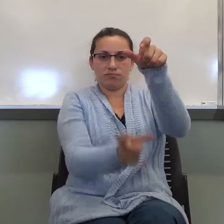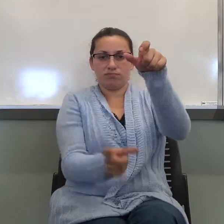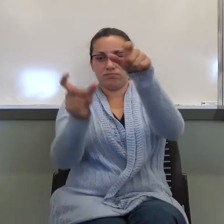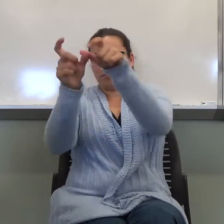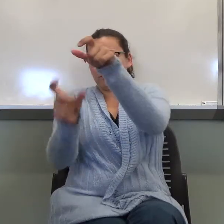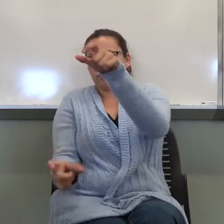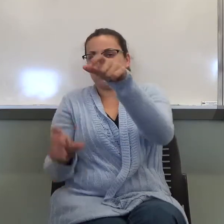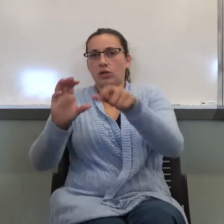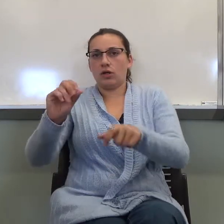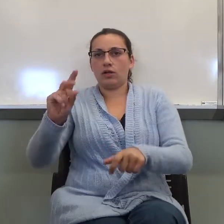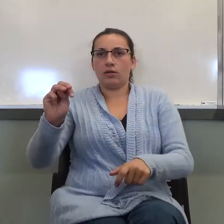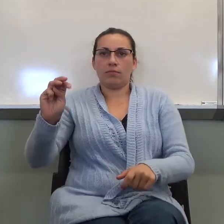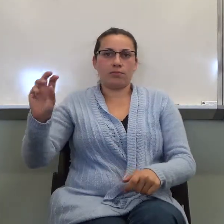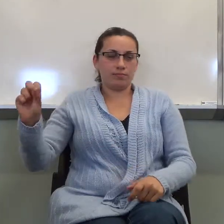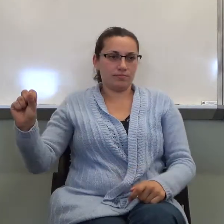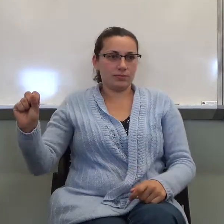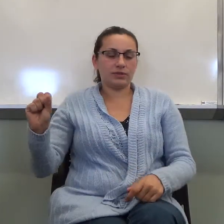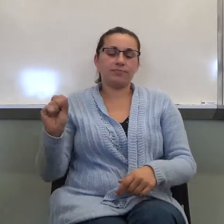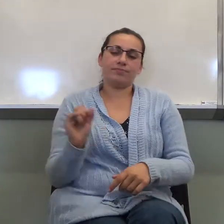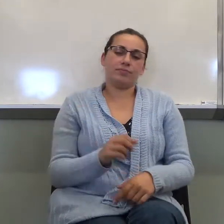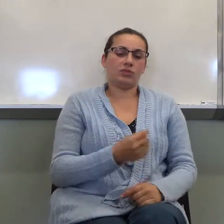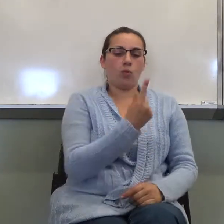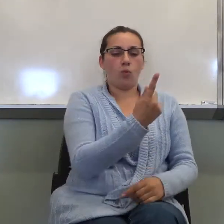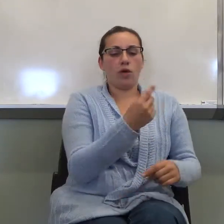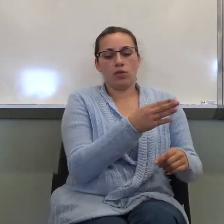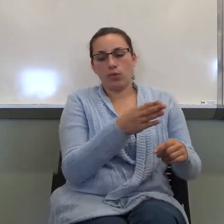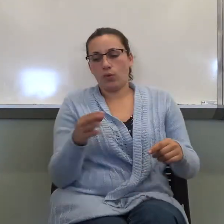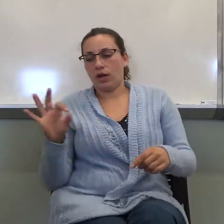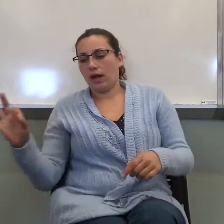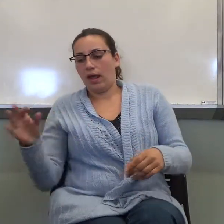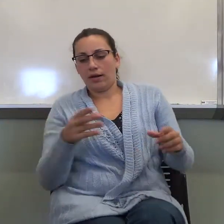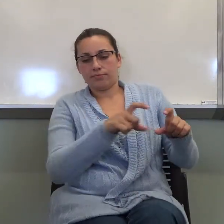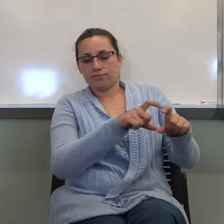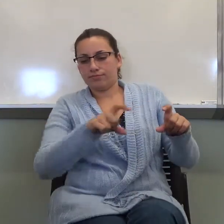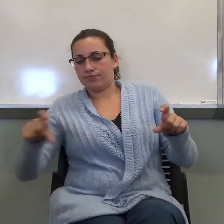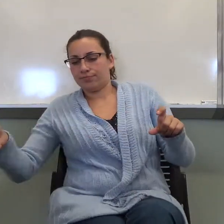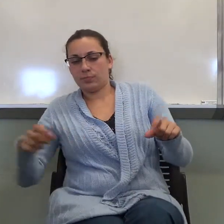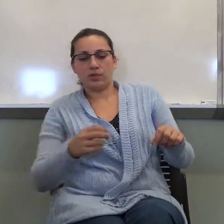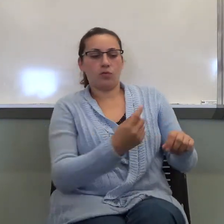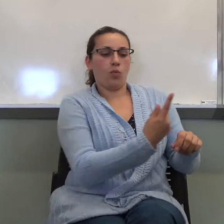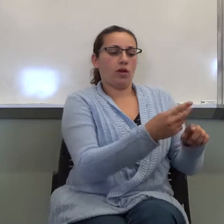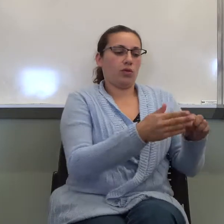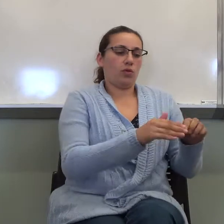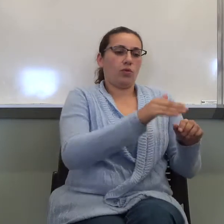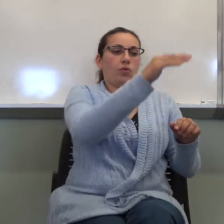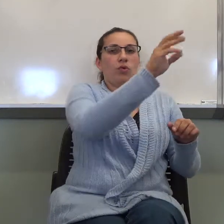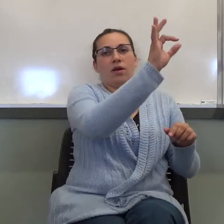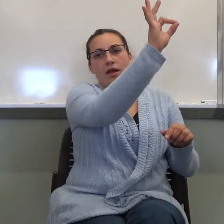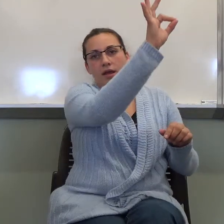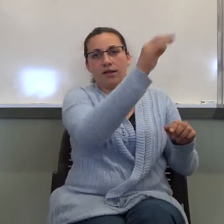9 over here, and 1 through 9 over here, and then fill in all, 3 plus 4 is 7, and all this kind of stuff. So we memorized it that